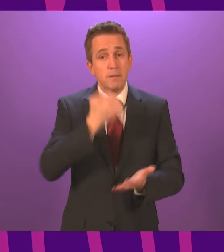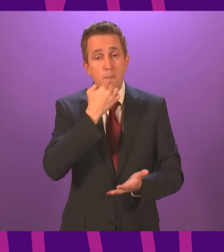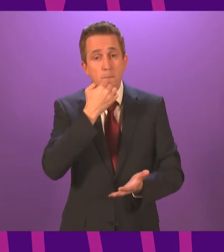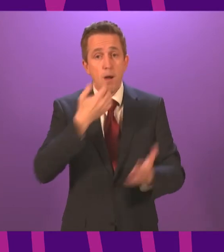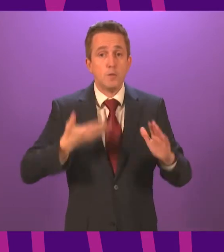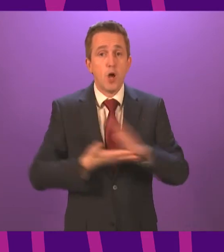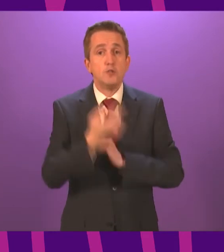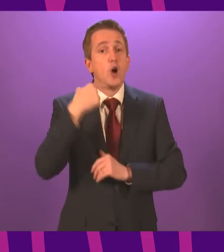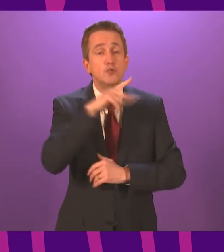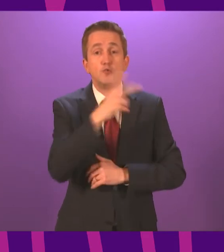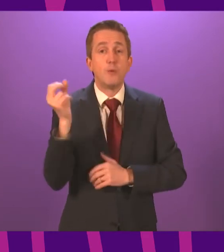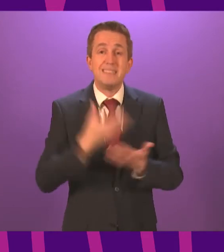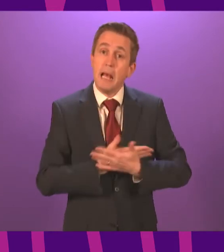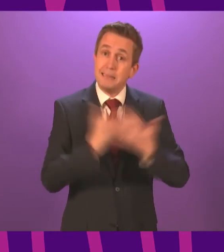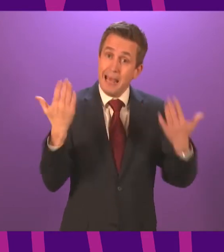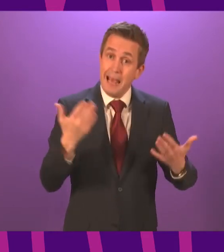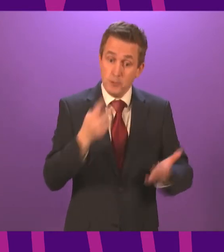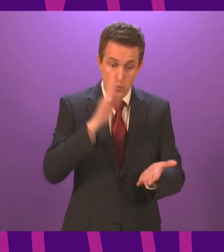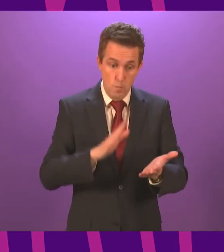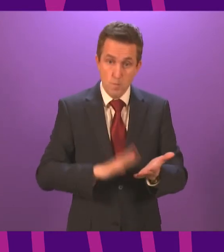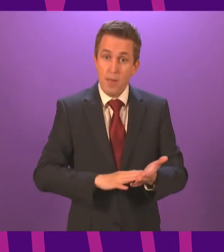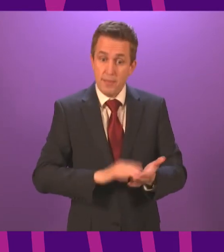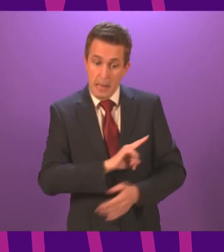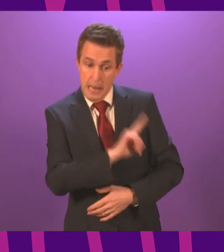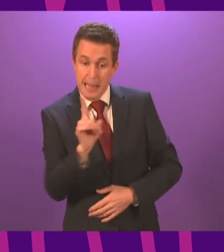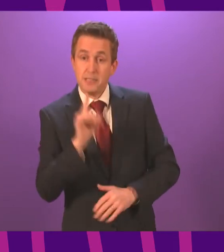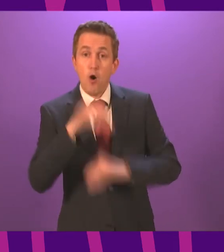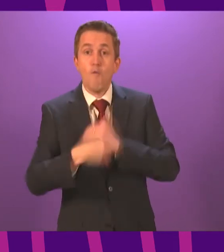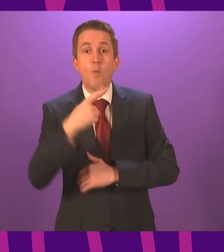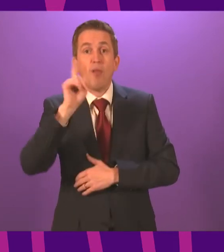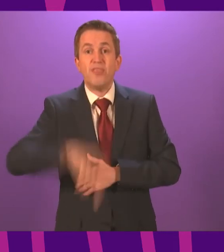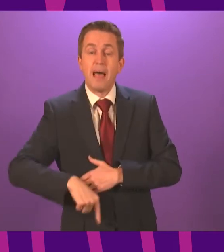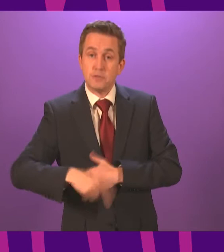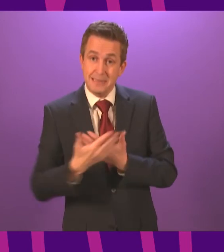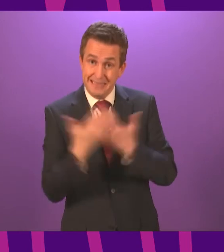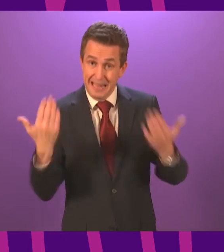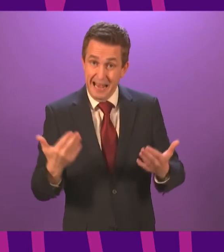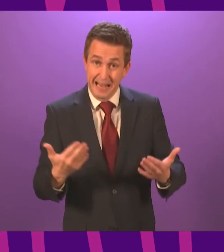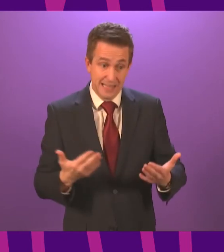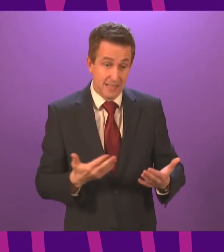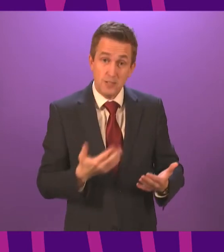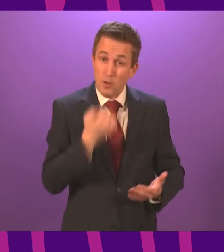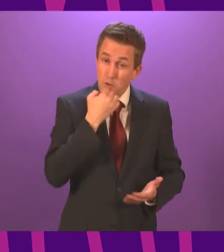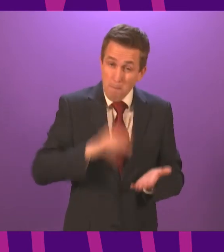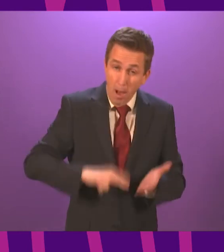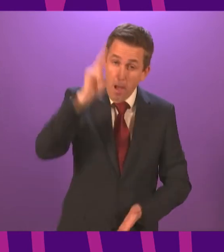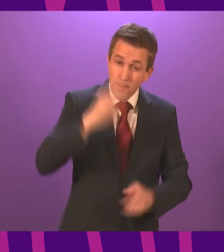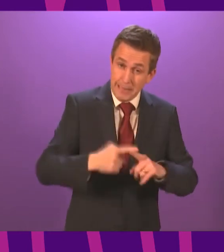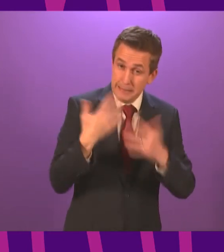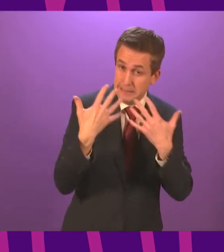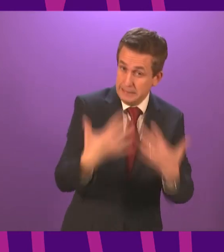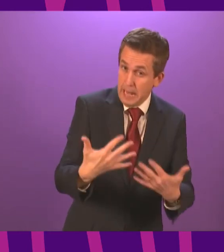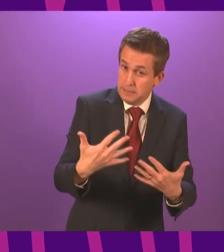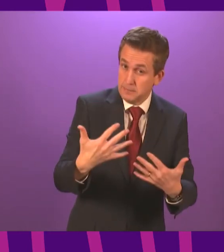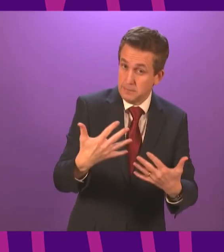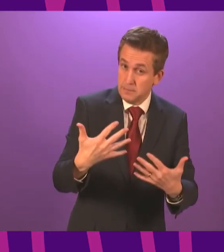than 120 a day. 2 months later, it was over 1,000 per day, 10 times higher, breaking through the World